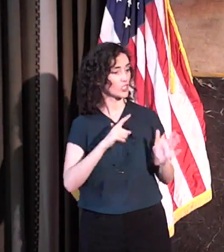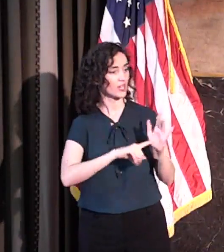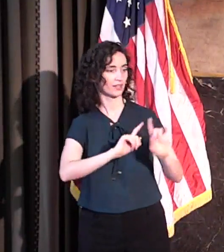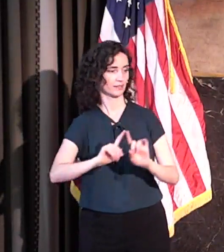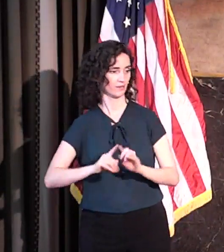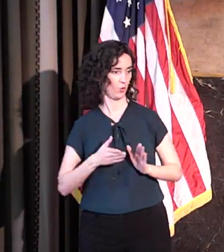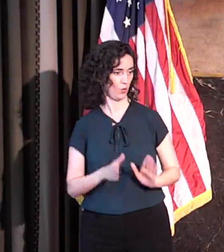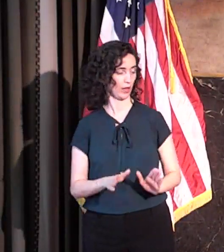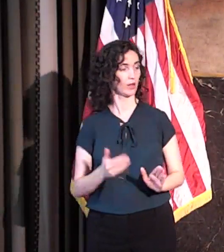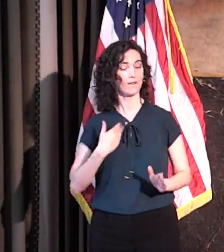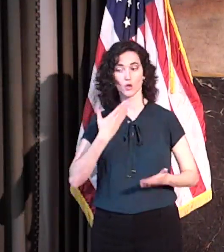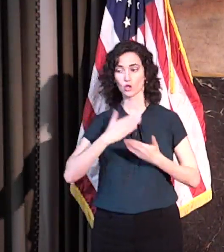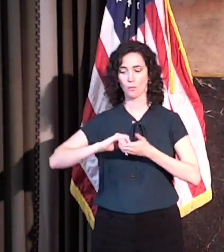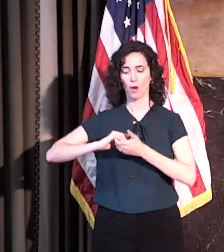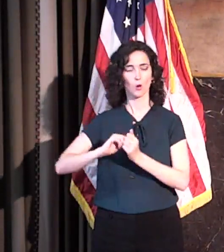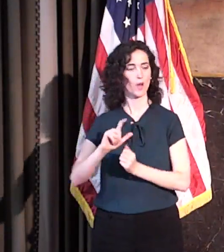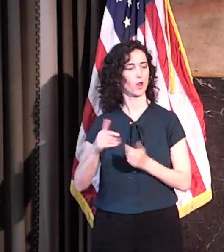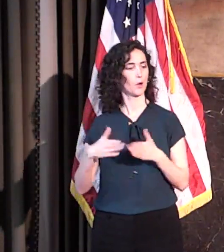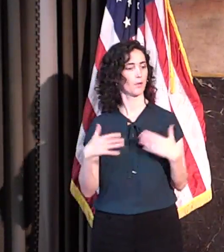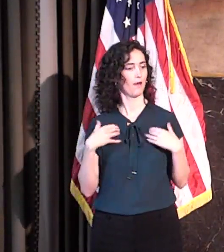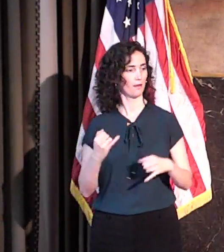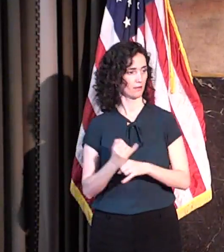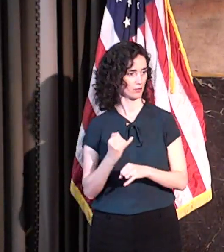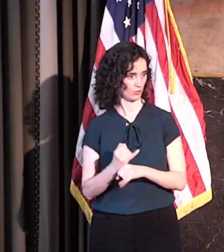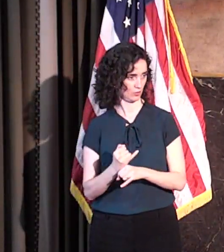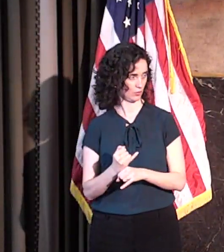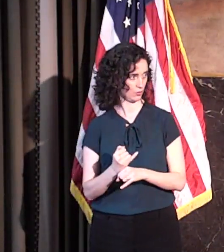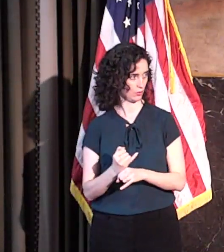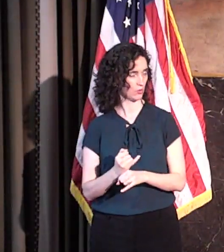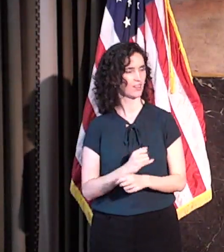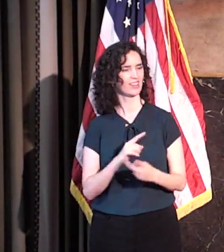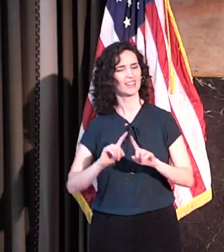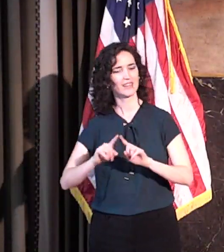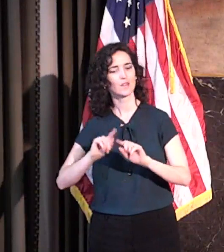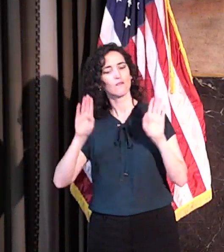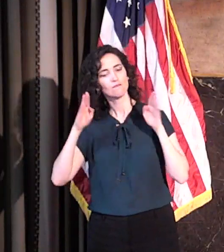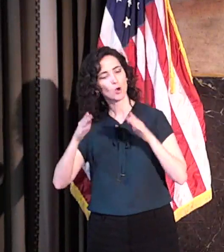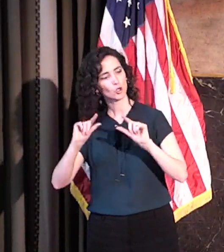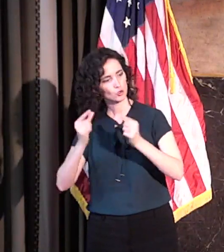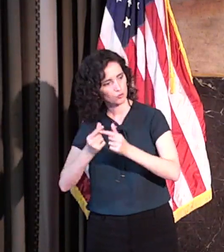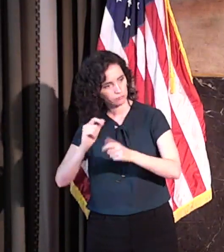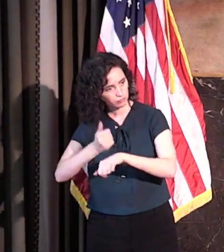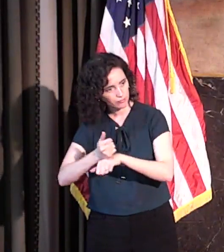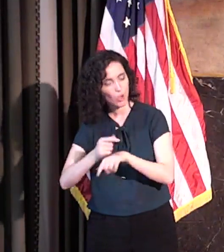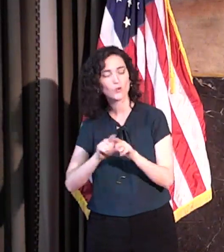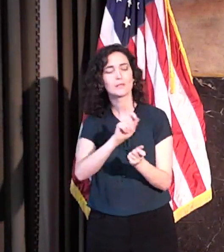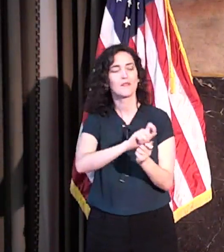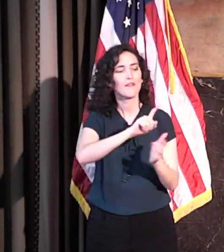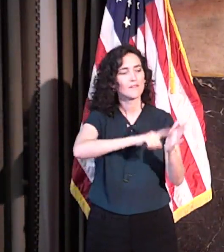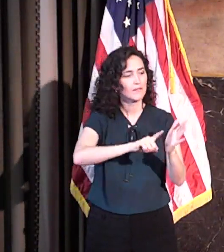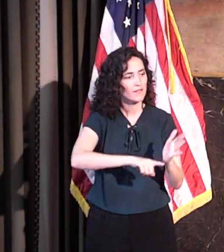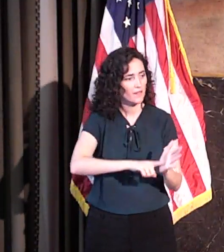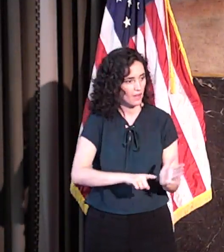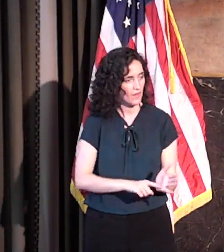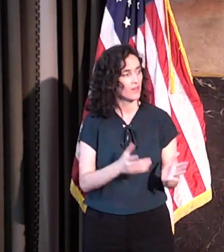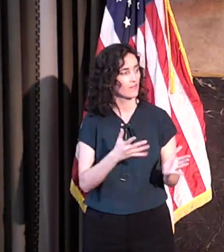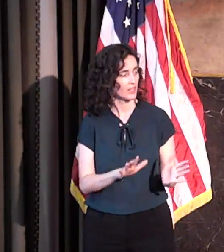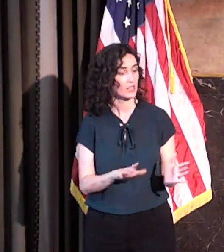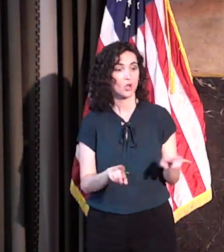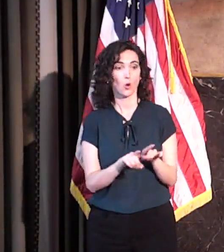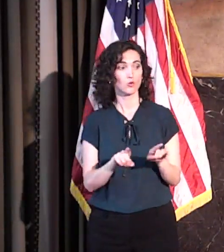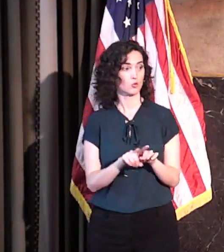There's good partnership with the Louisiana Public Health Institute. They ran focus groups and did some specific investigations and polling on this. And we certainly